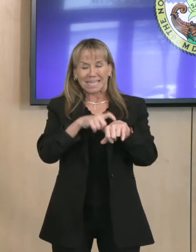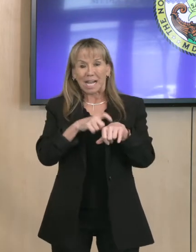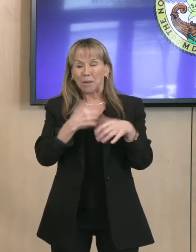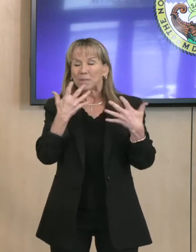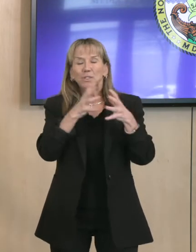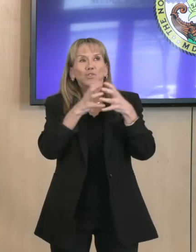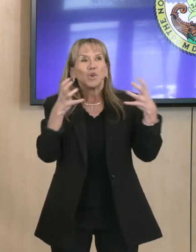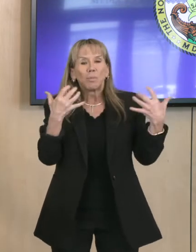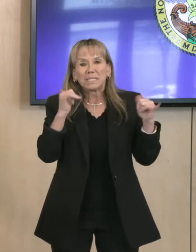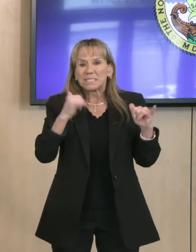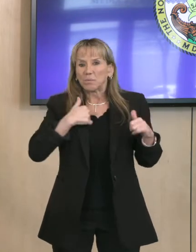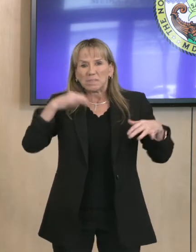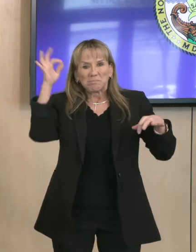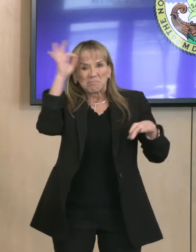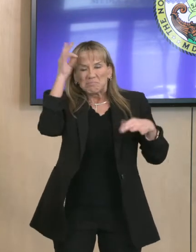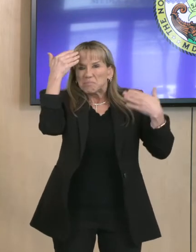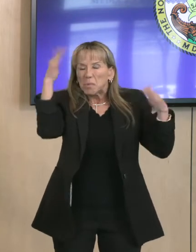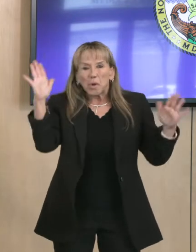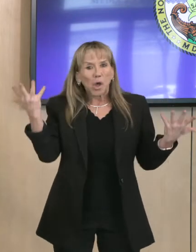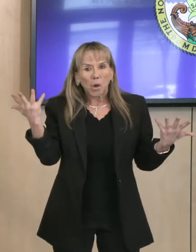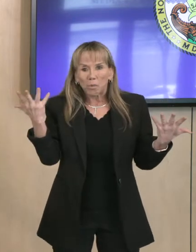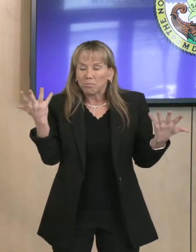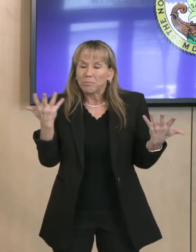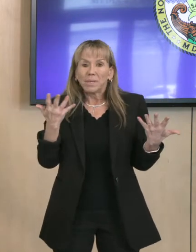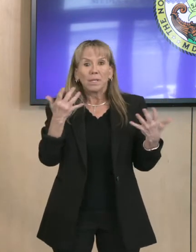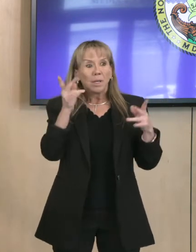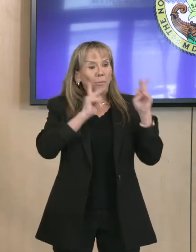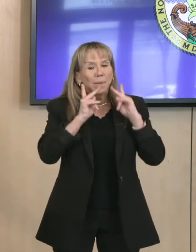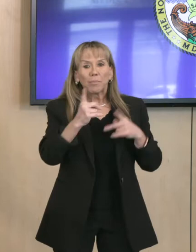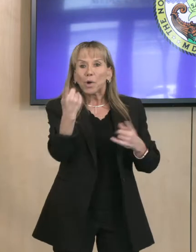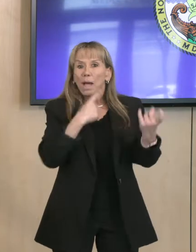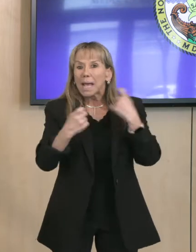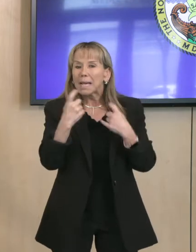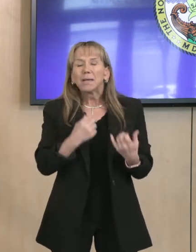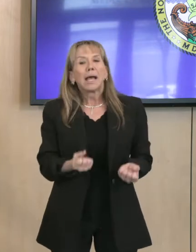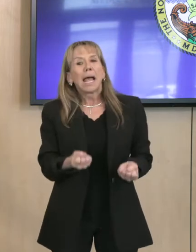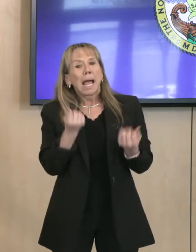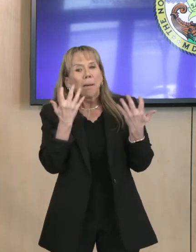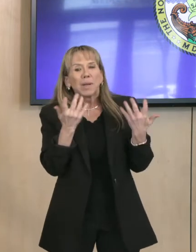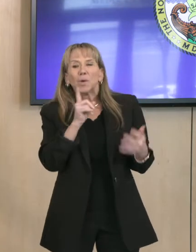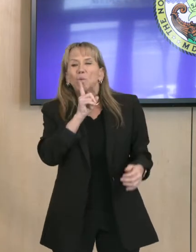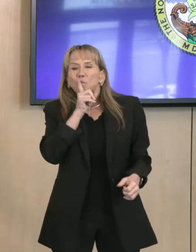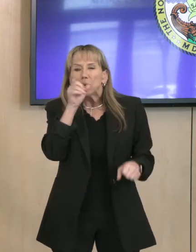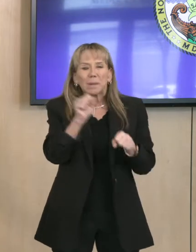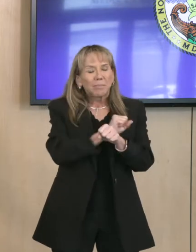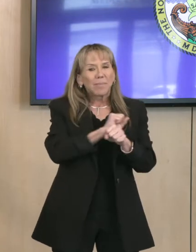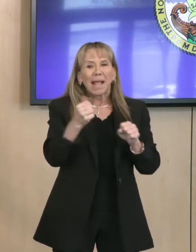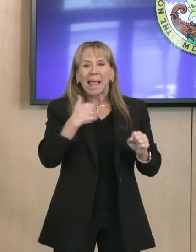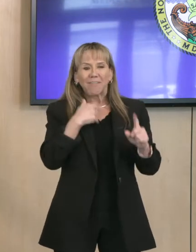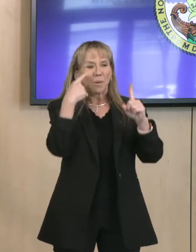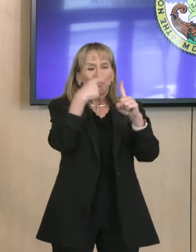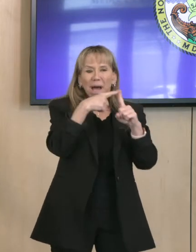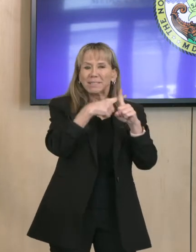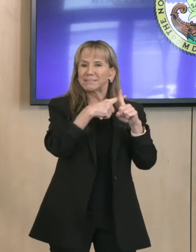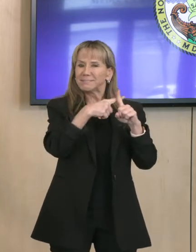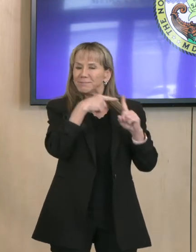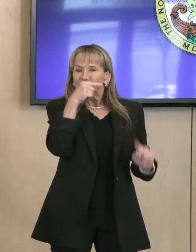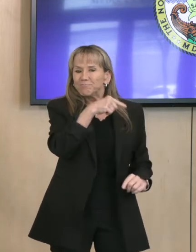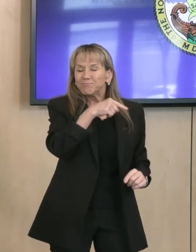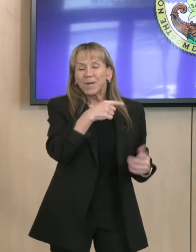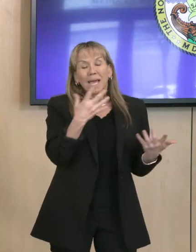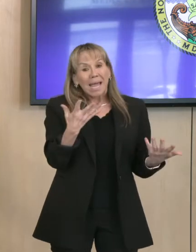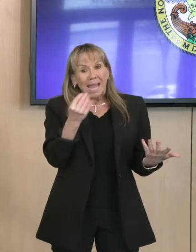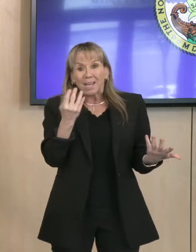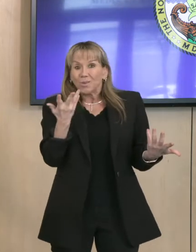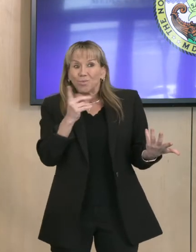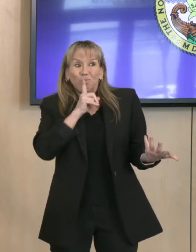don't know, we routinely get questions about how many actual positive cases are out there, understanding the limitations of testing, and the